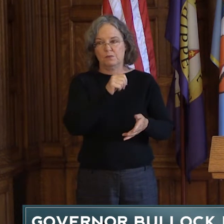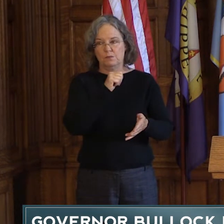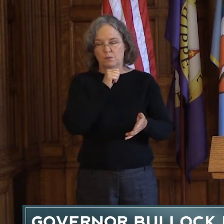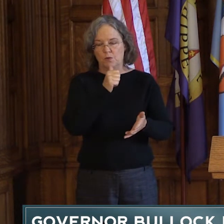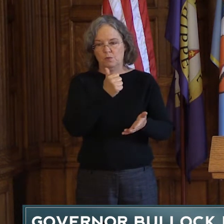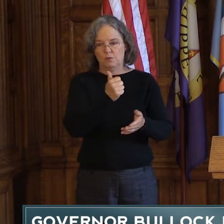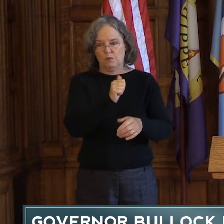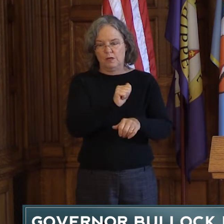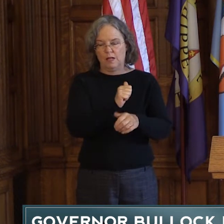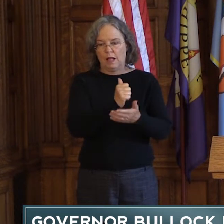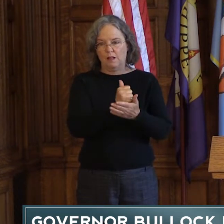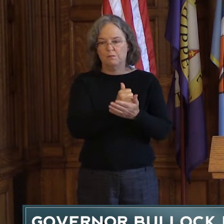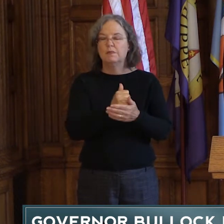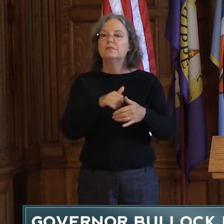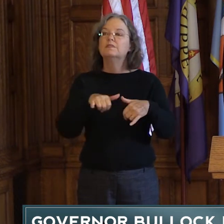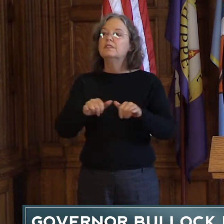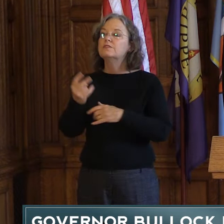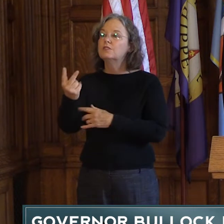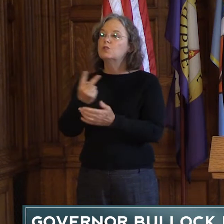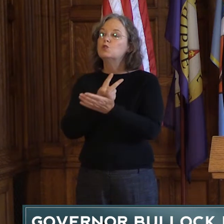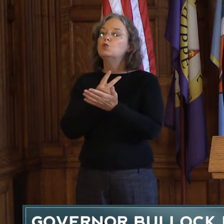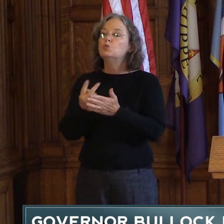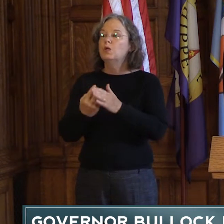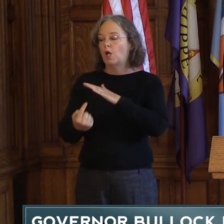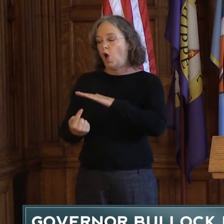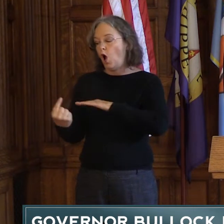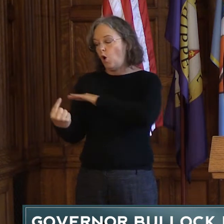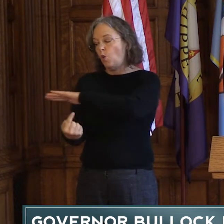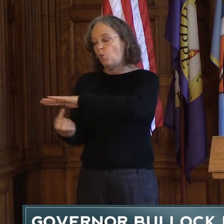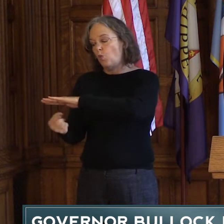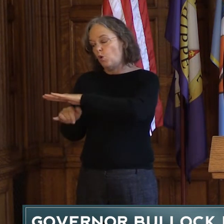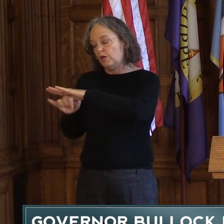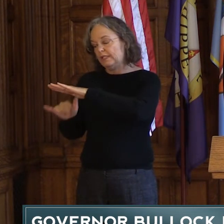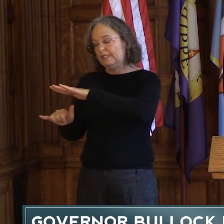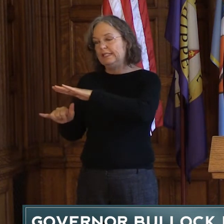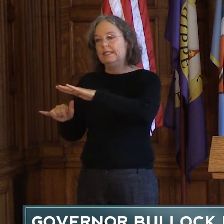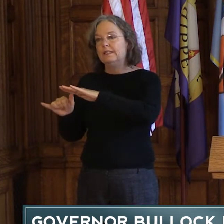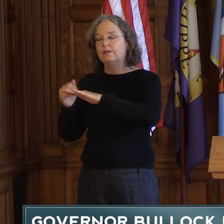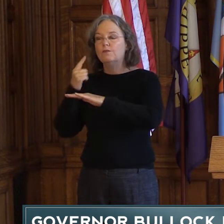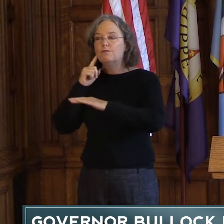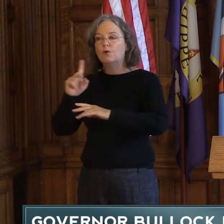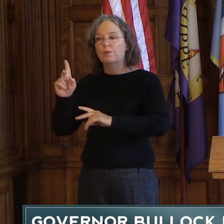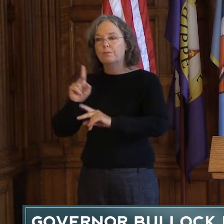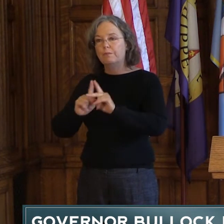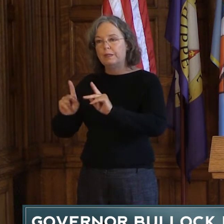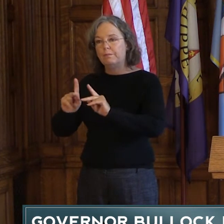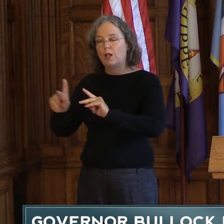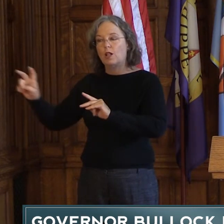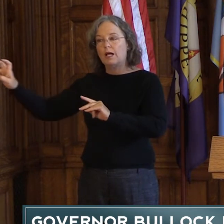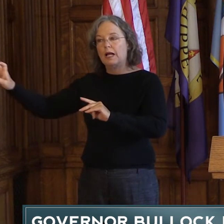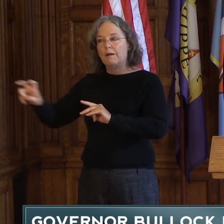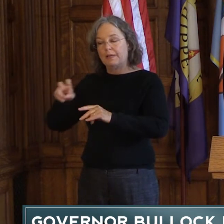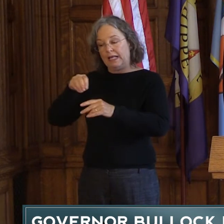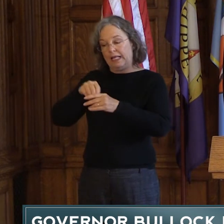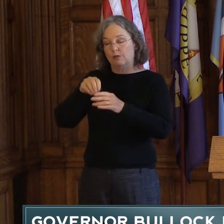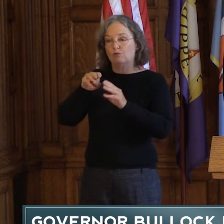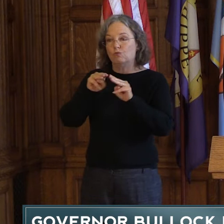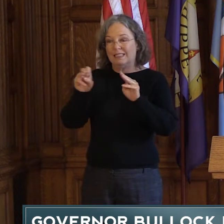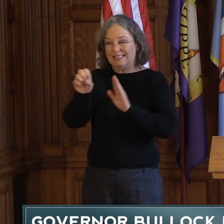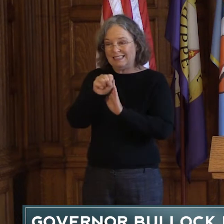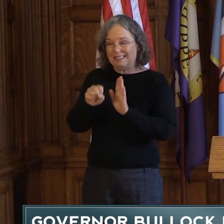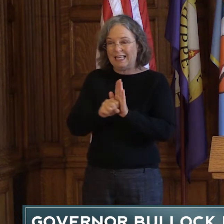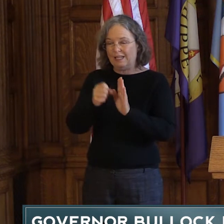is the 2-week quarantine in place for individuals coming to Montana for non-work